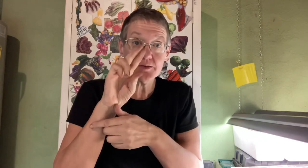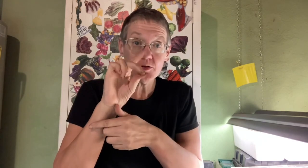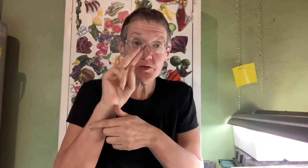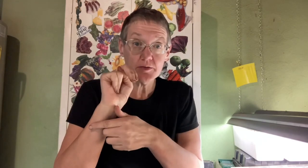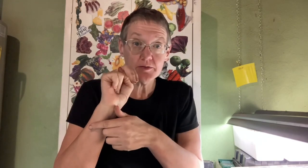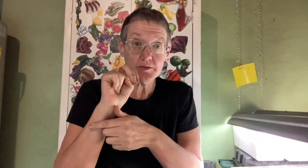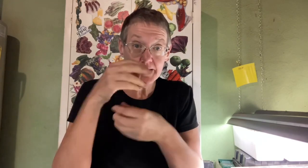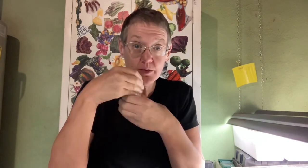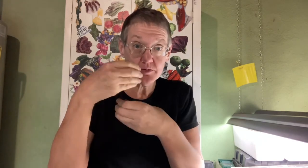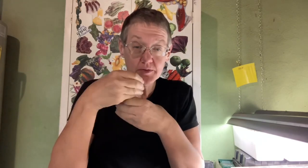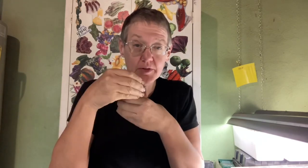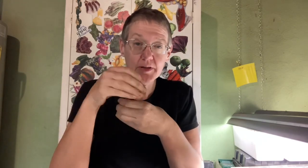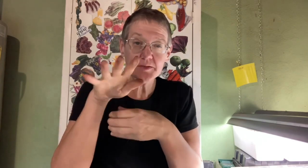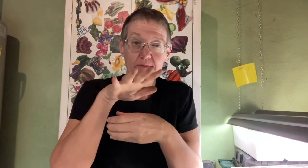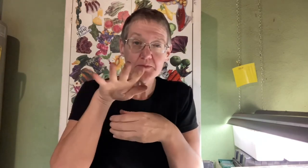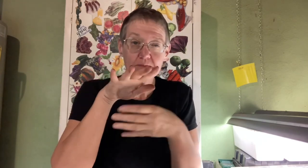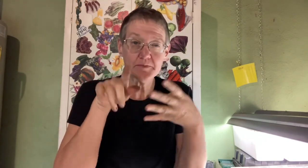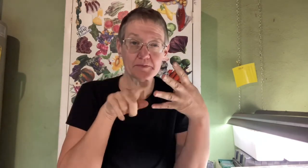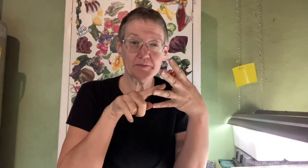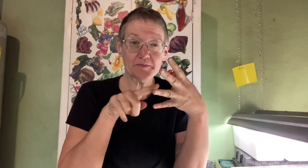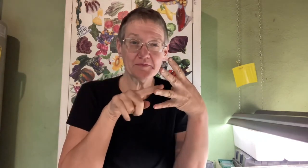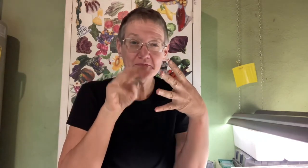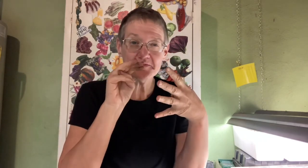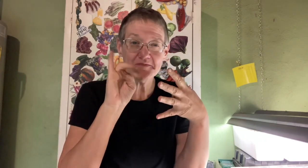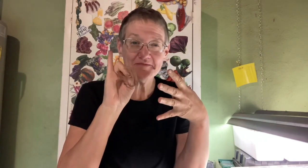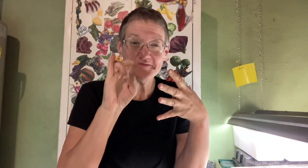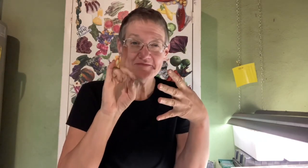And they're going to go out in the garden in about mid-March.